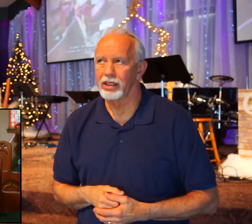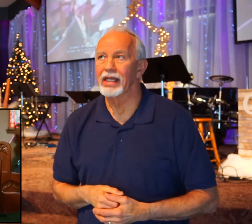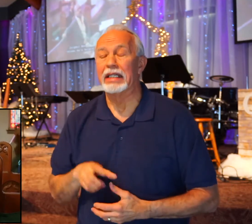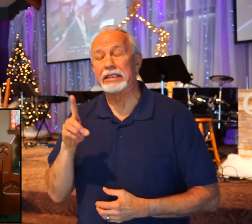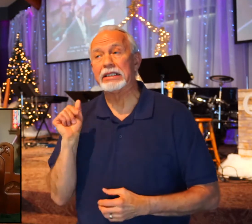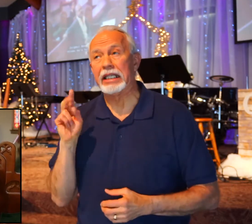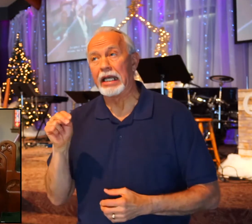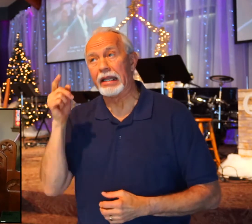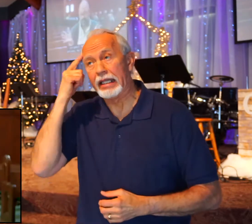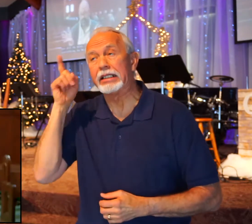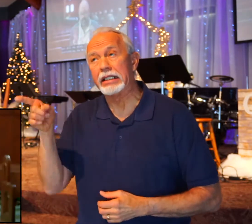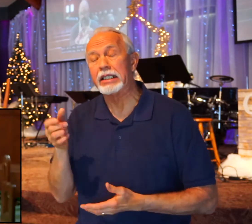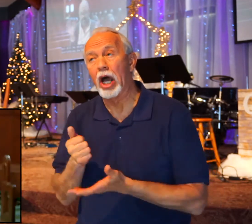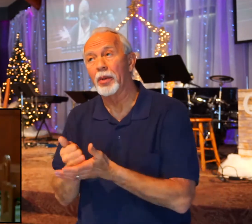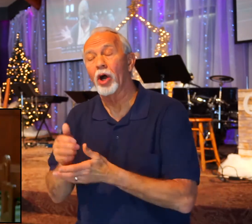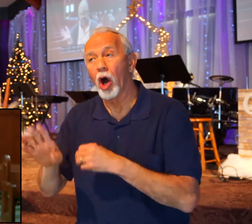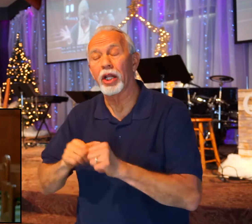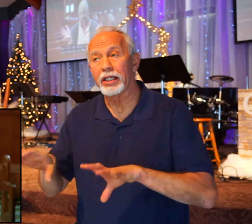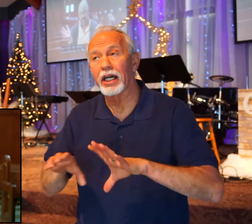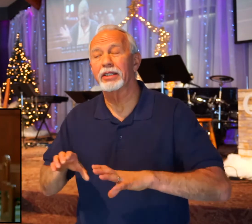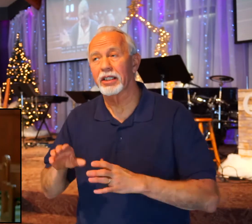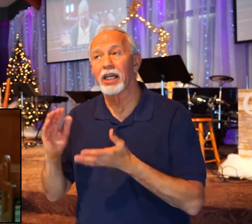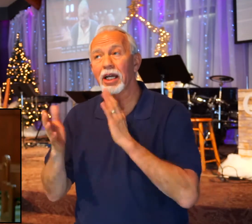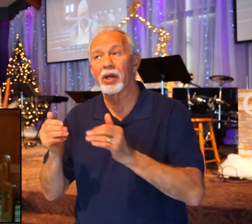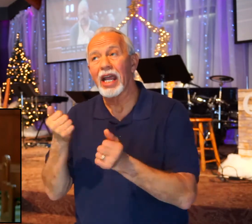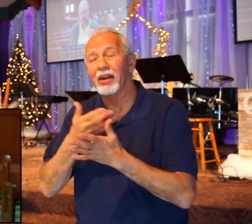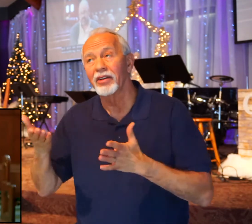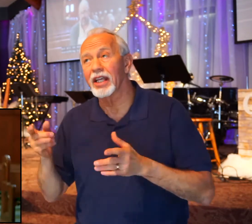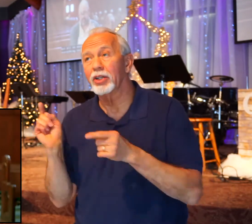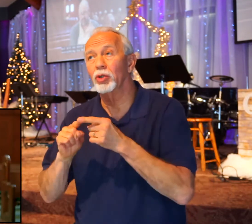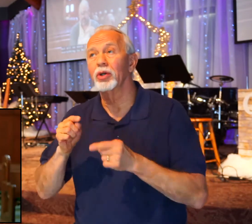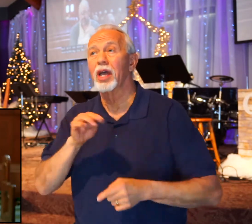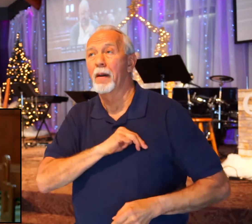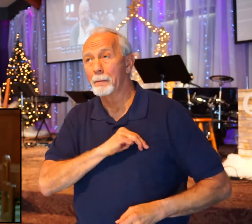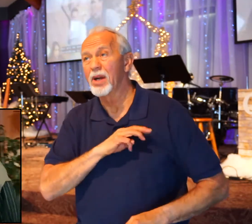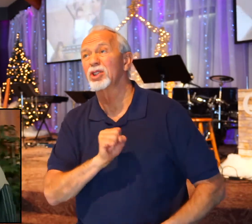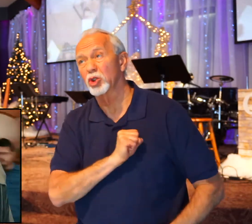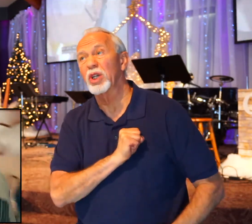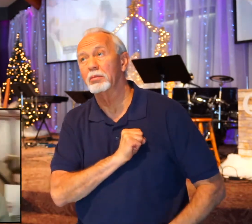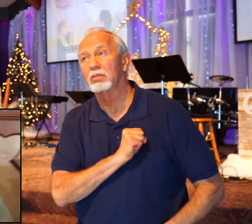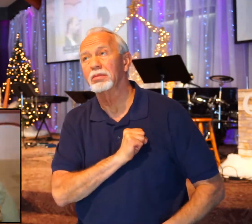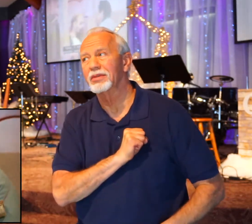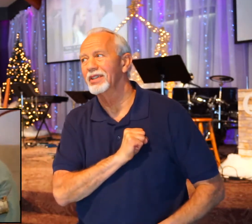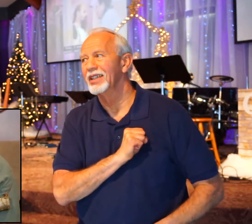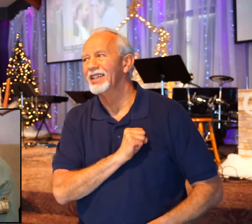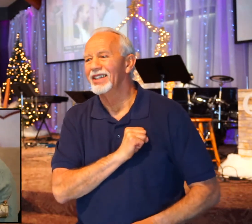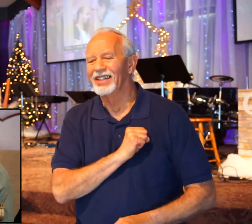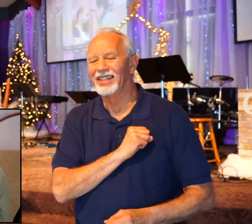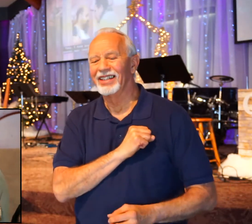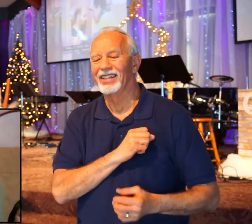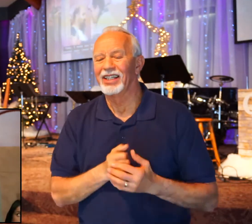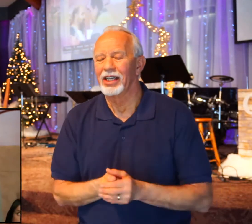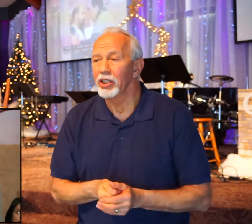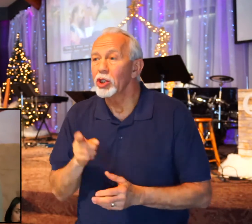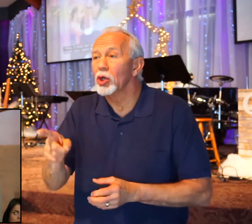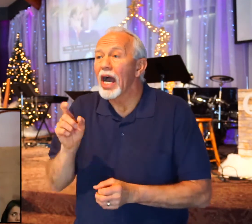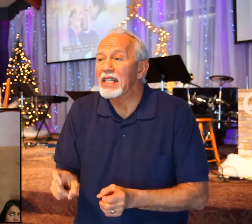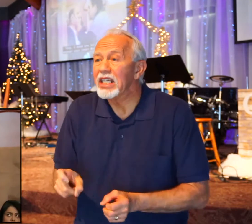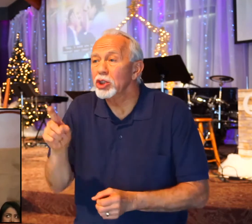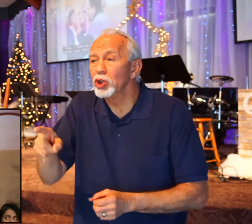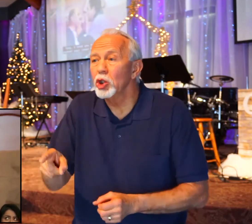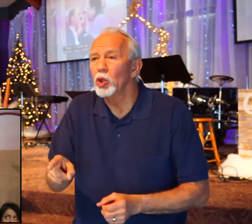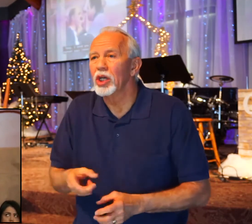Dan thinks he's helping, but all he does is compare everything to Meryl Streep. Tony. I need you